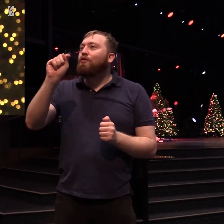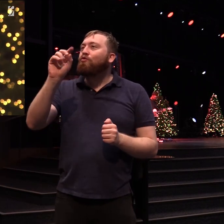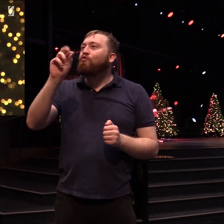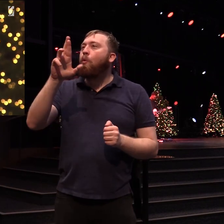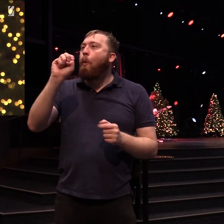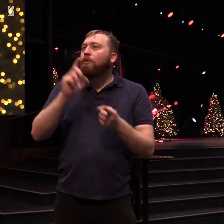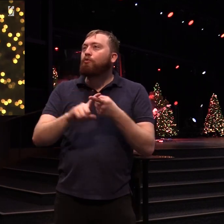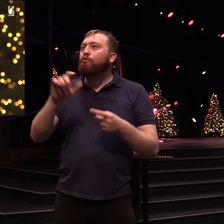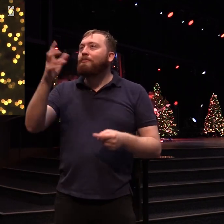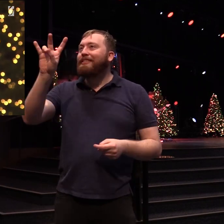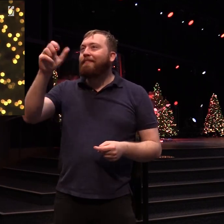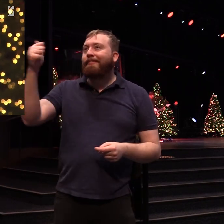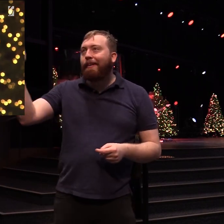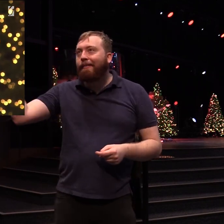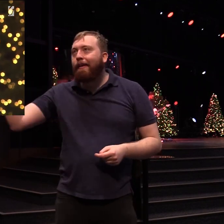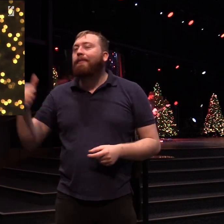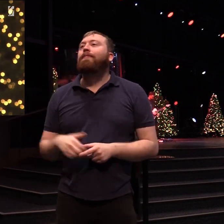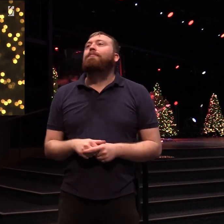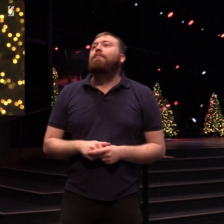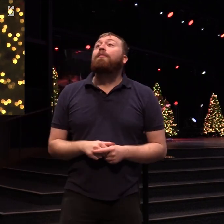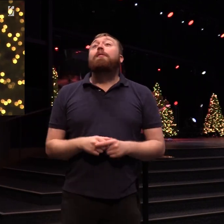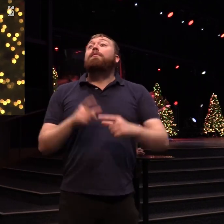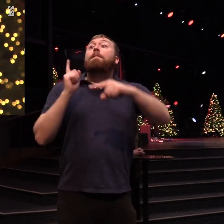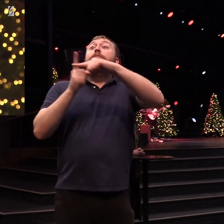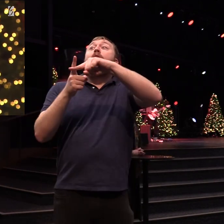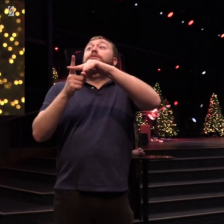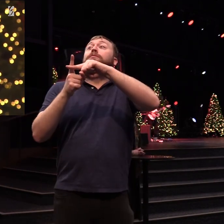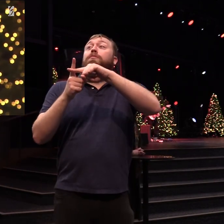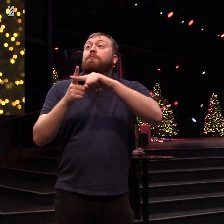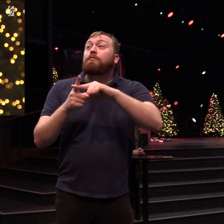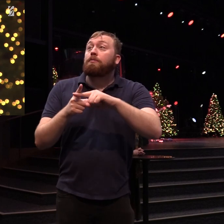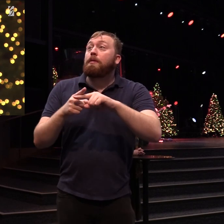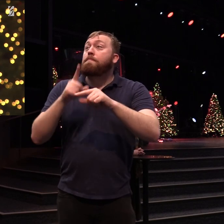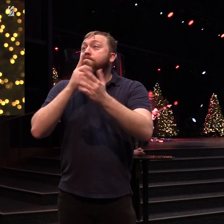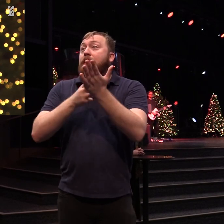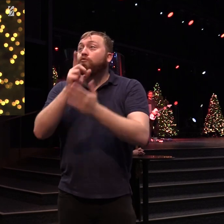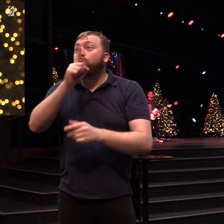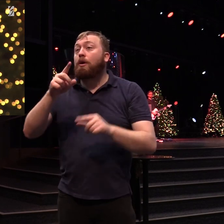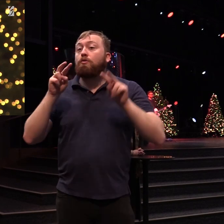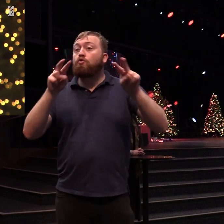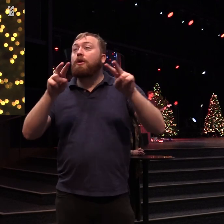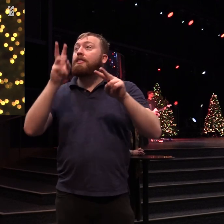the changing times of the candlelight service next weekend. You can go on